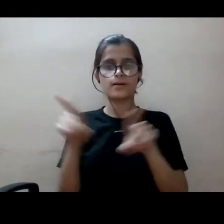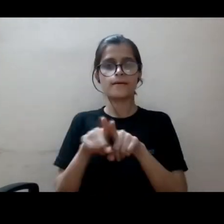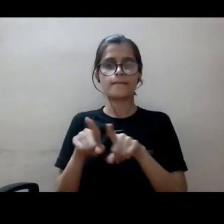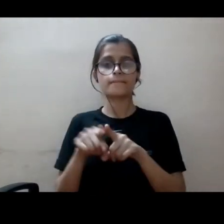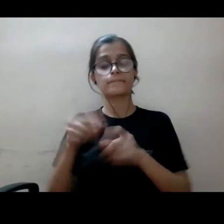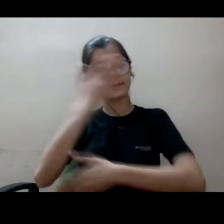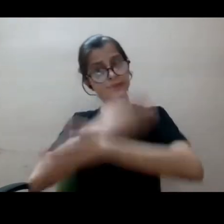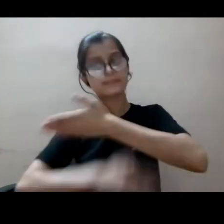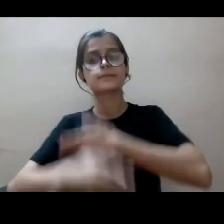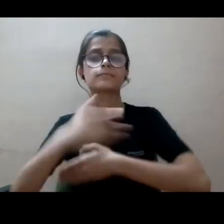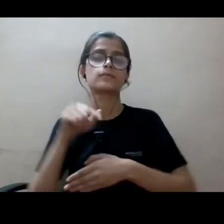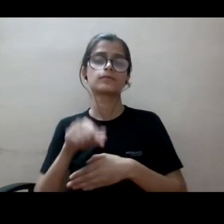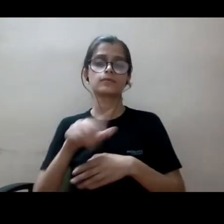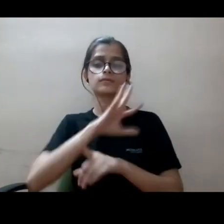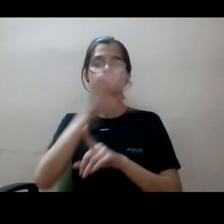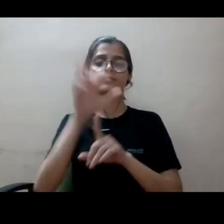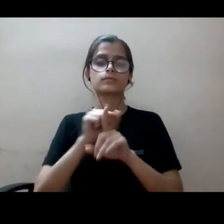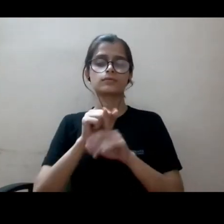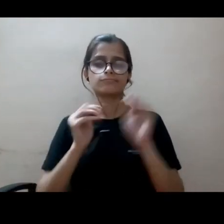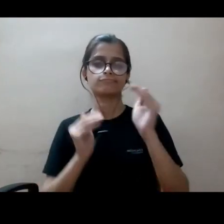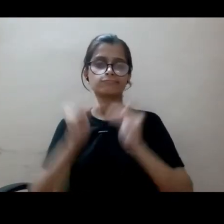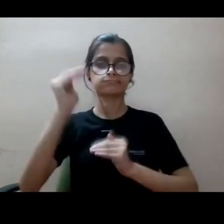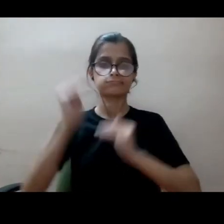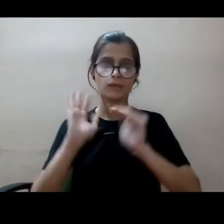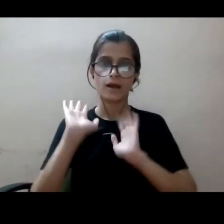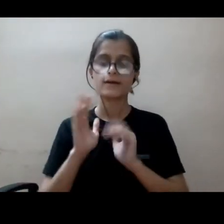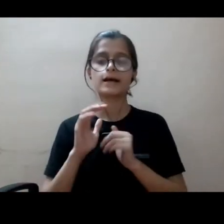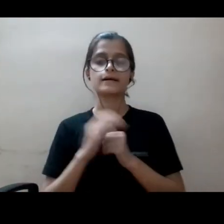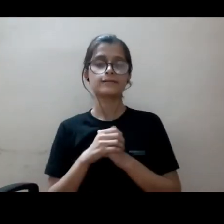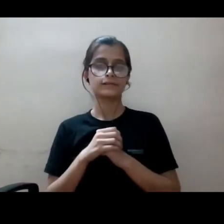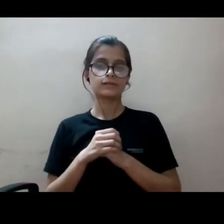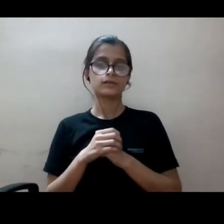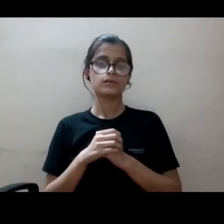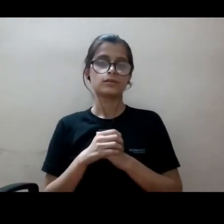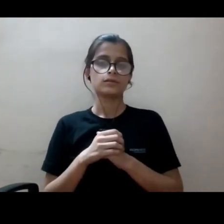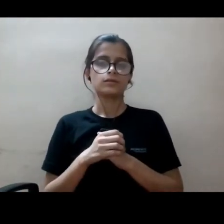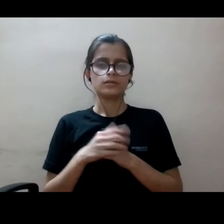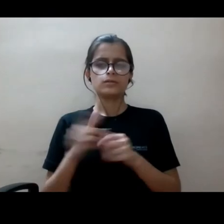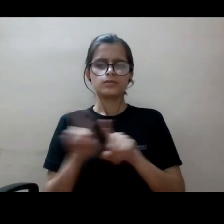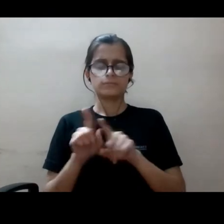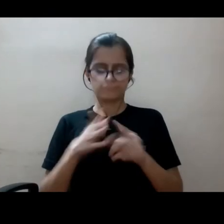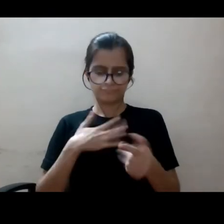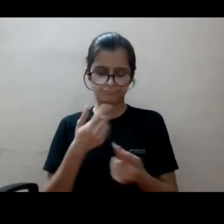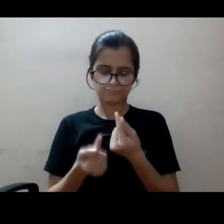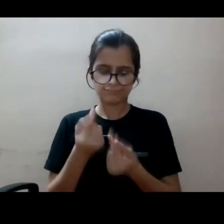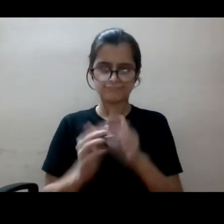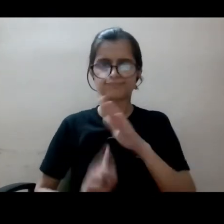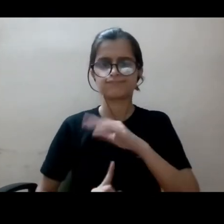Disability as cultural diplomacy is a grassroots enterprise.